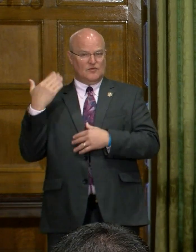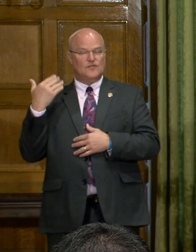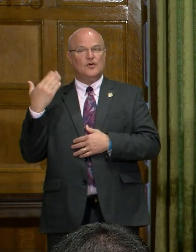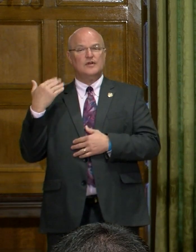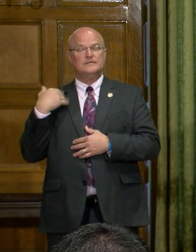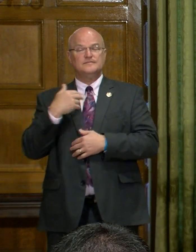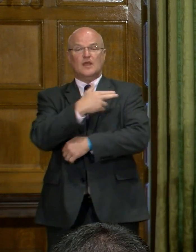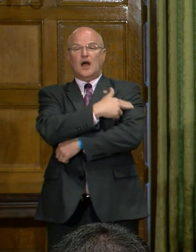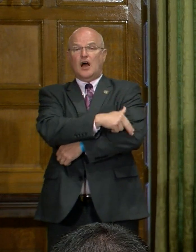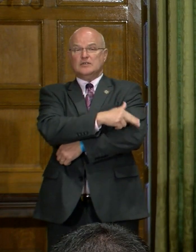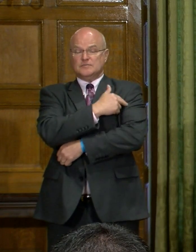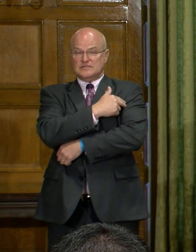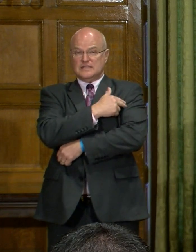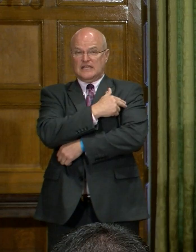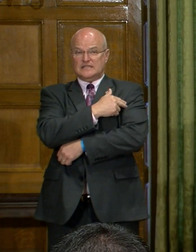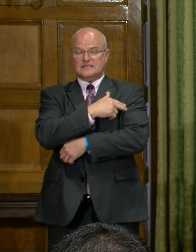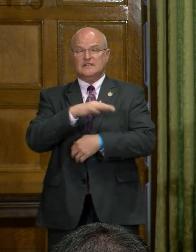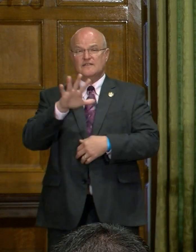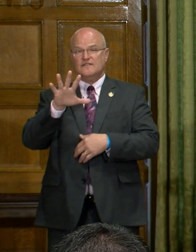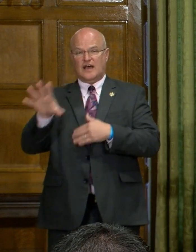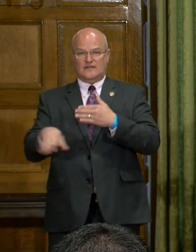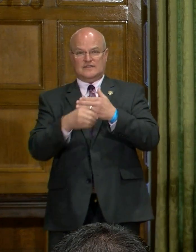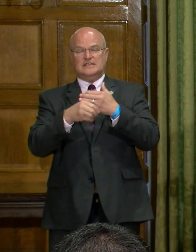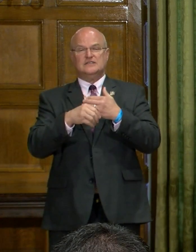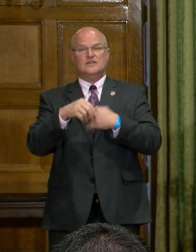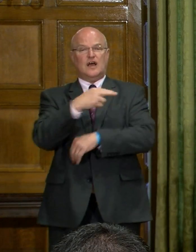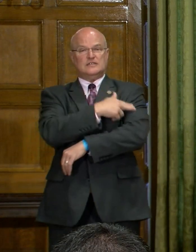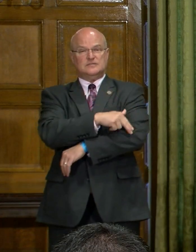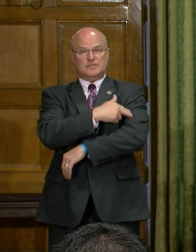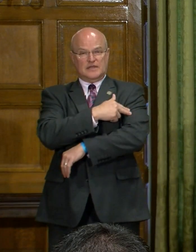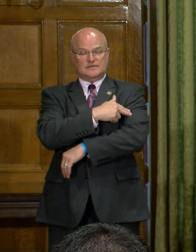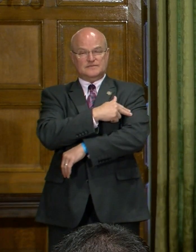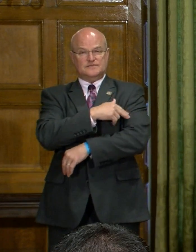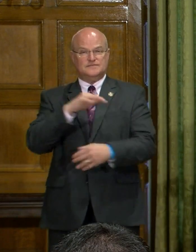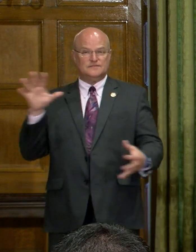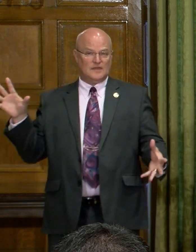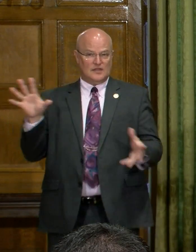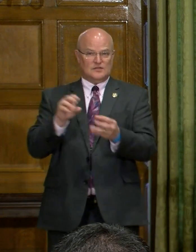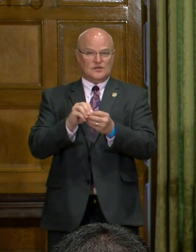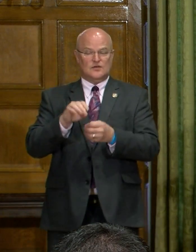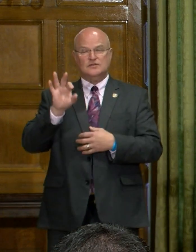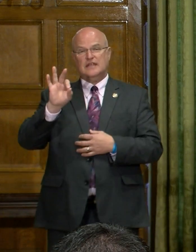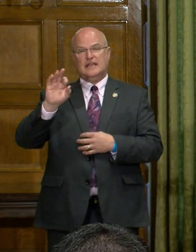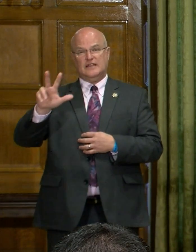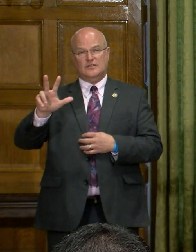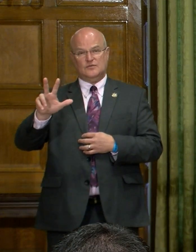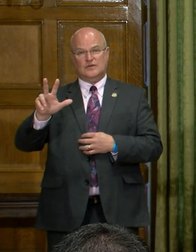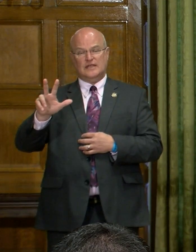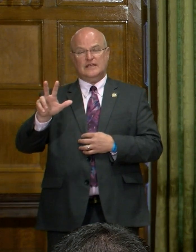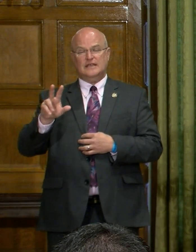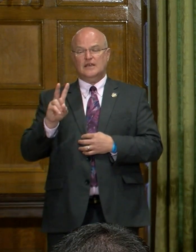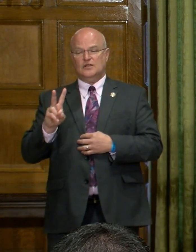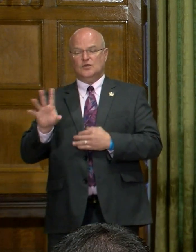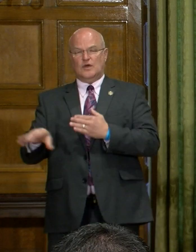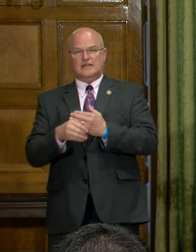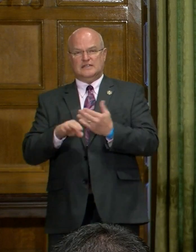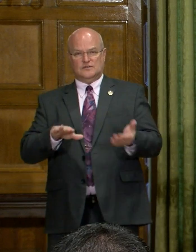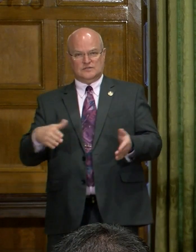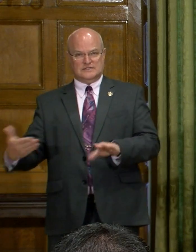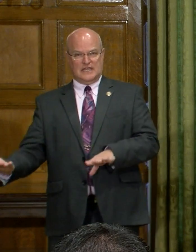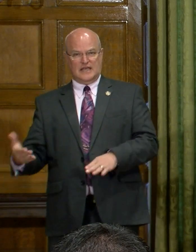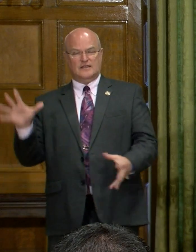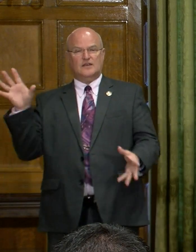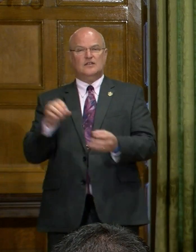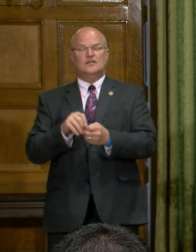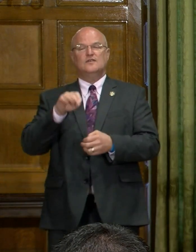before. Hospitalizations, there's 5 additional hospitalizations, bringing us to 93, and 2 additional deaths, bringing us